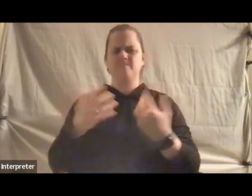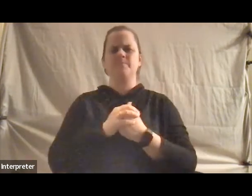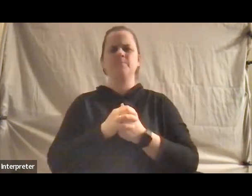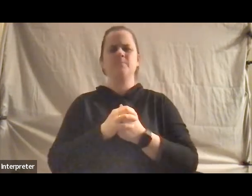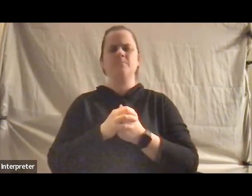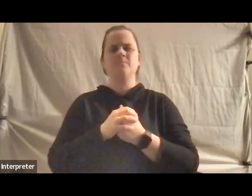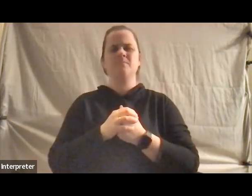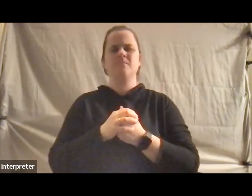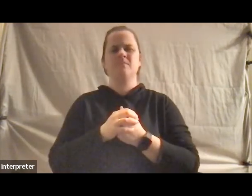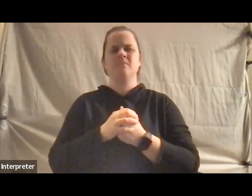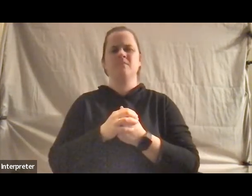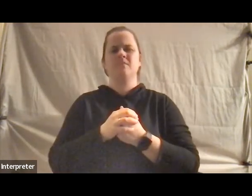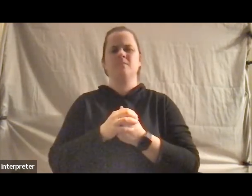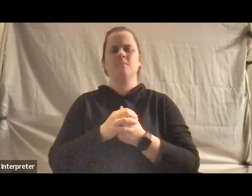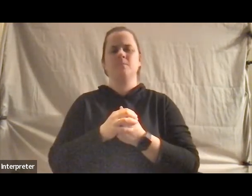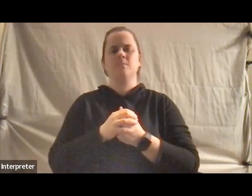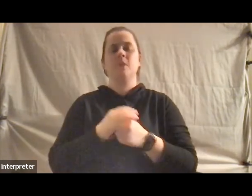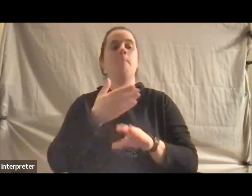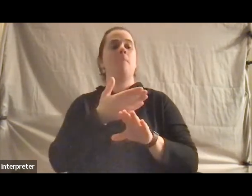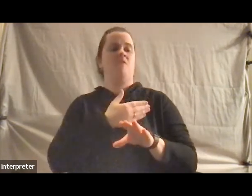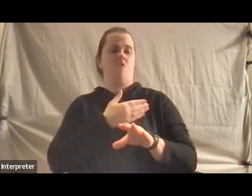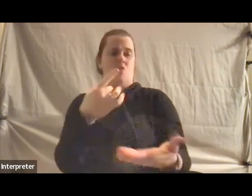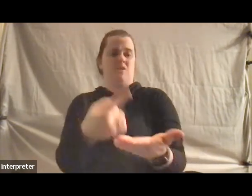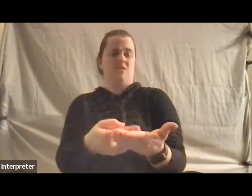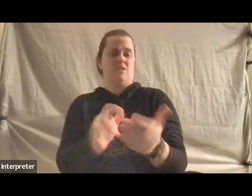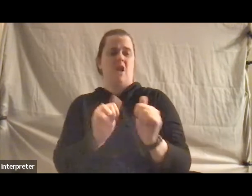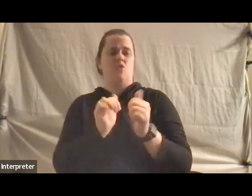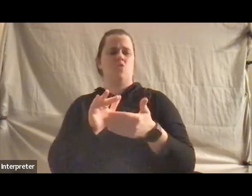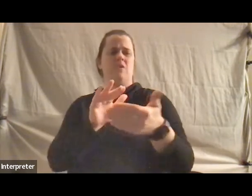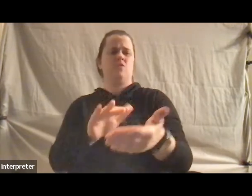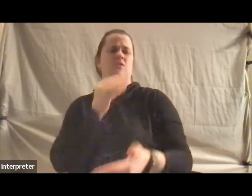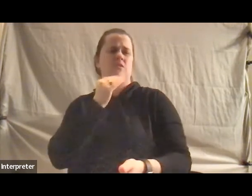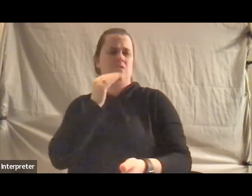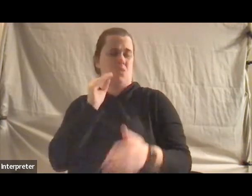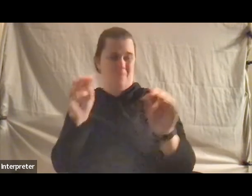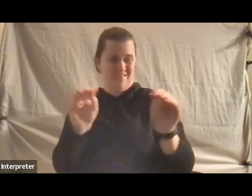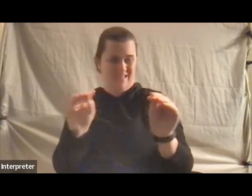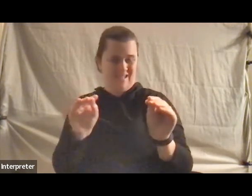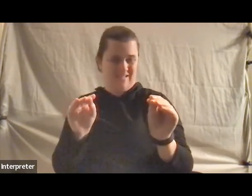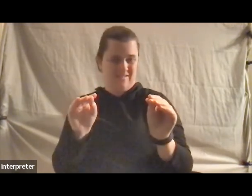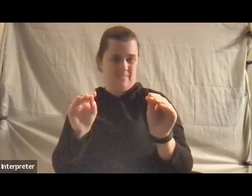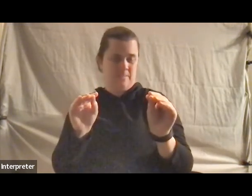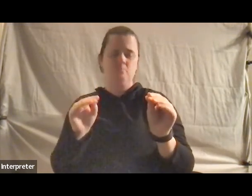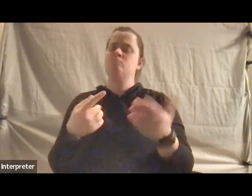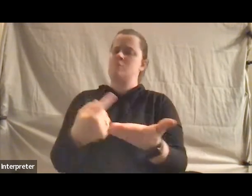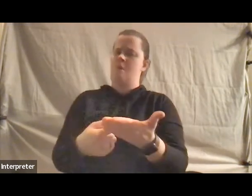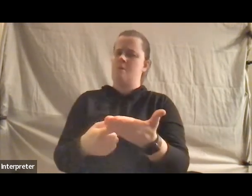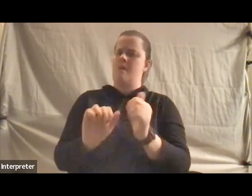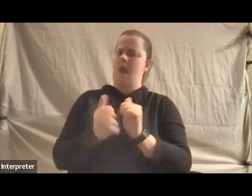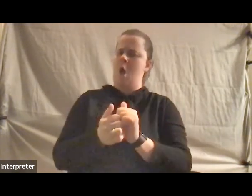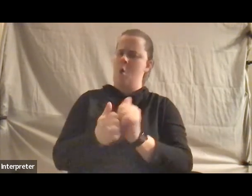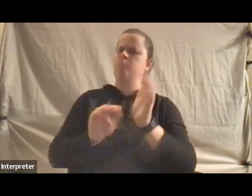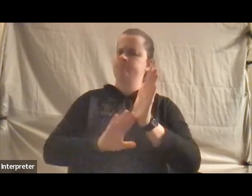Before I speak to how we will continue to address homelessness, I want to talk about how we are going upstream to ensure